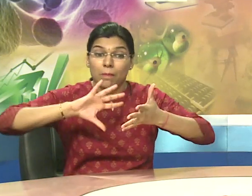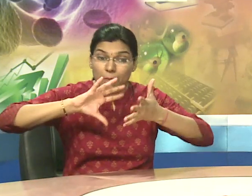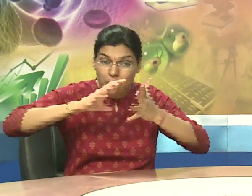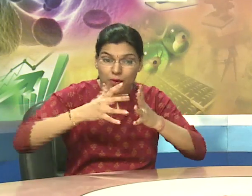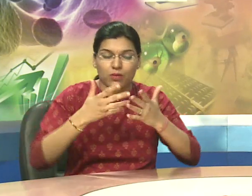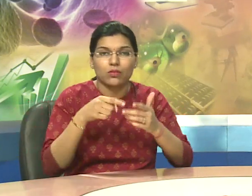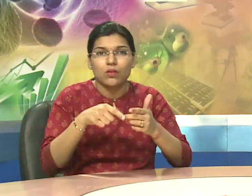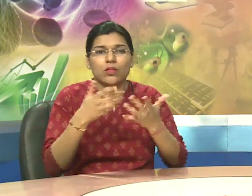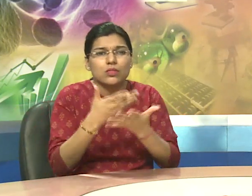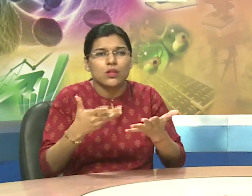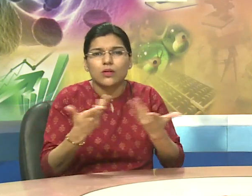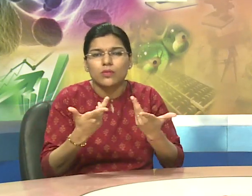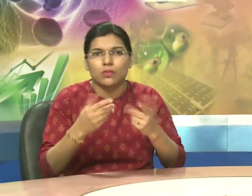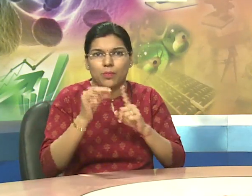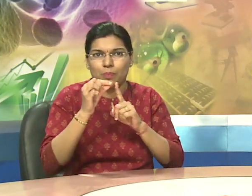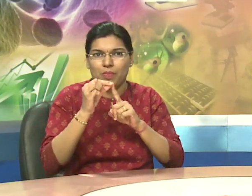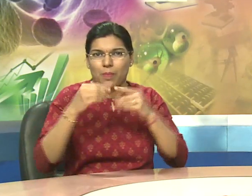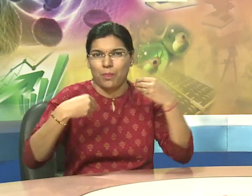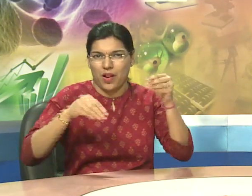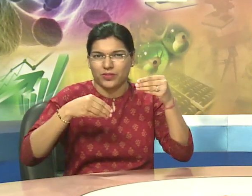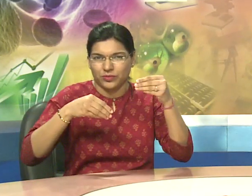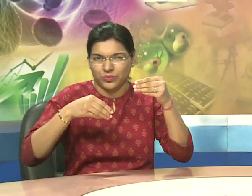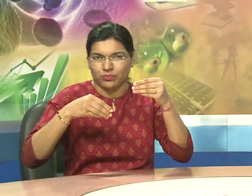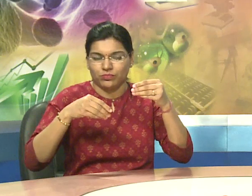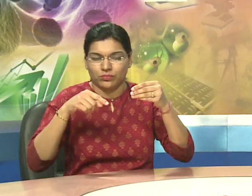The fourth word is manufacturer.